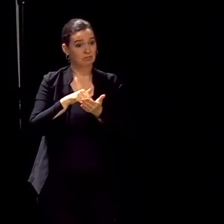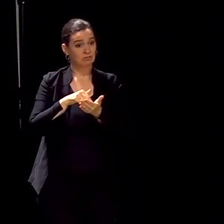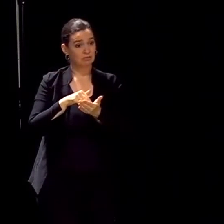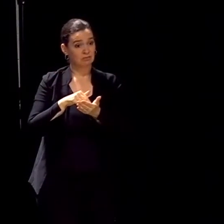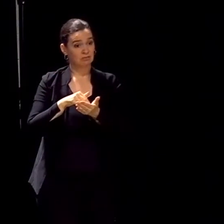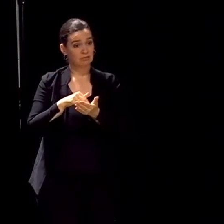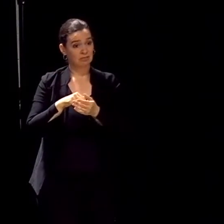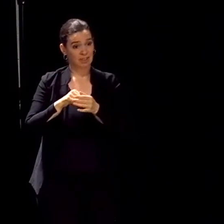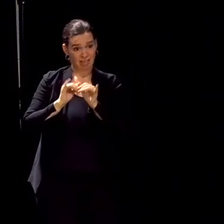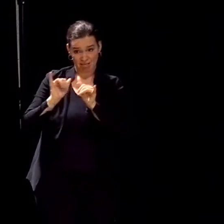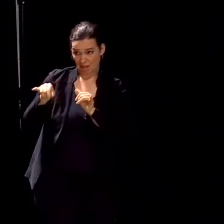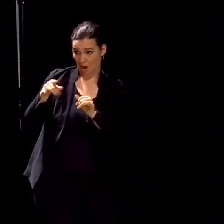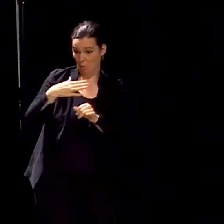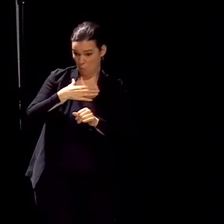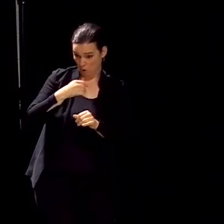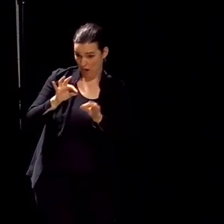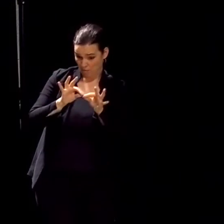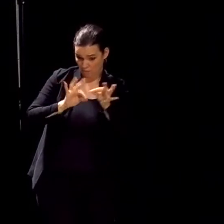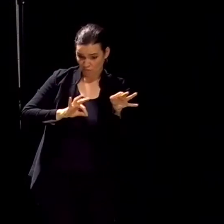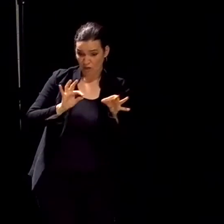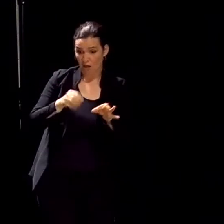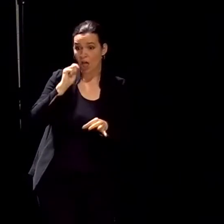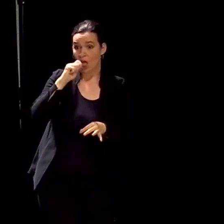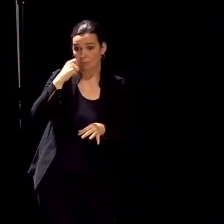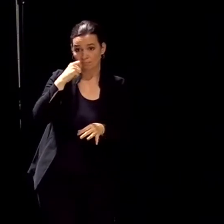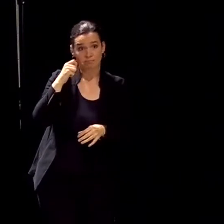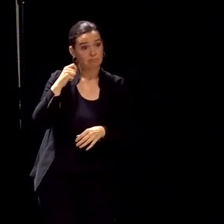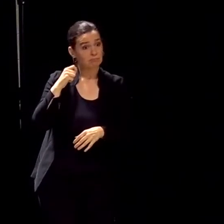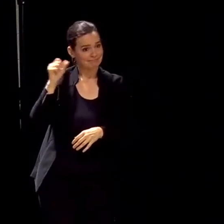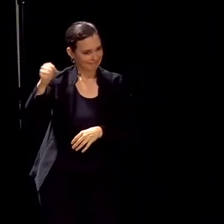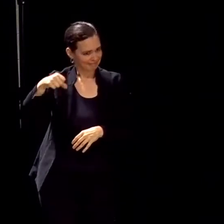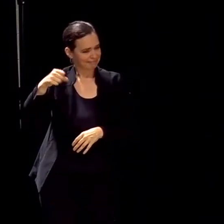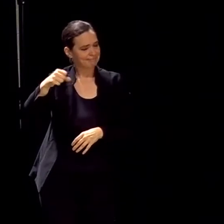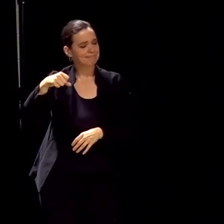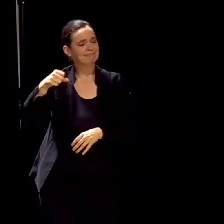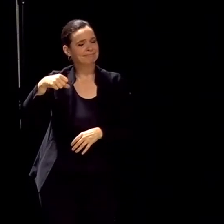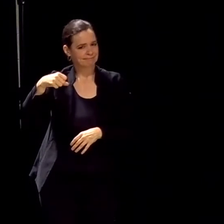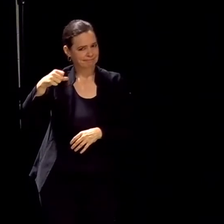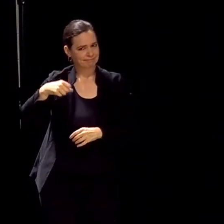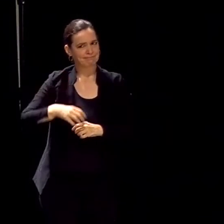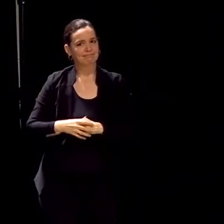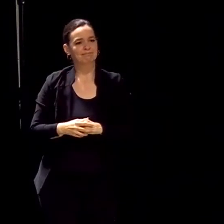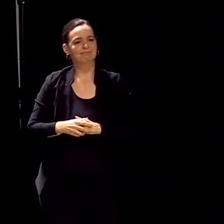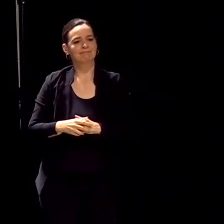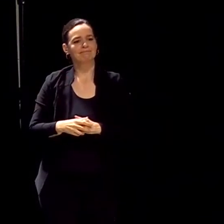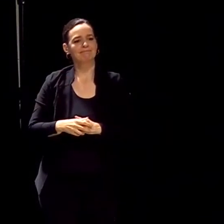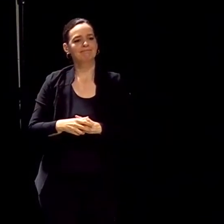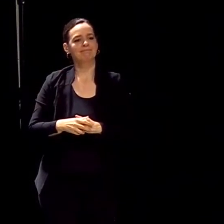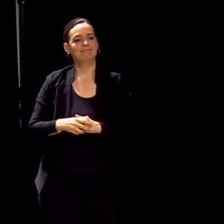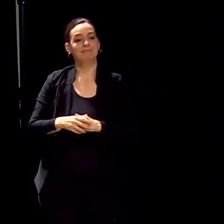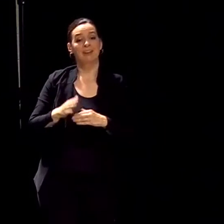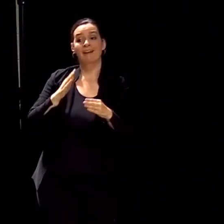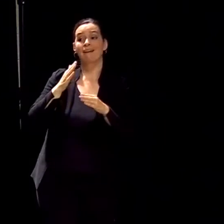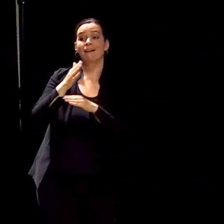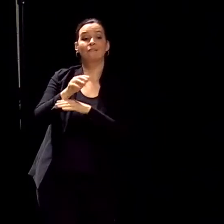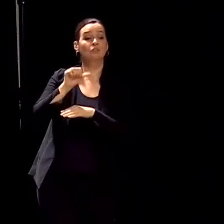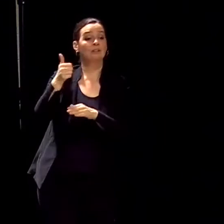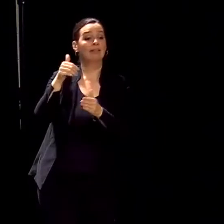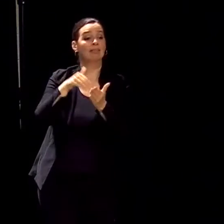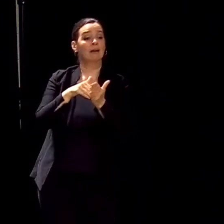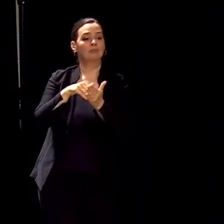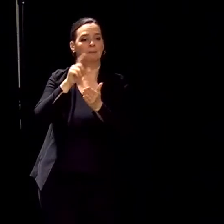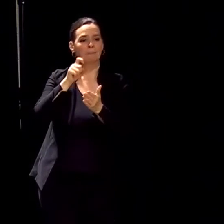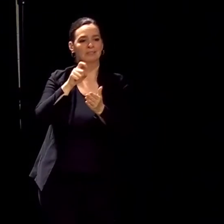Correct. And then 10,000 of those, then you go to your supply of regular diagnostic. Yeah, well, my and hope stuff. is the state, again, I talked to the state